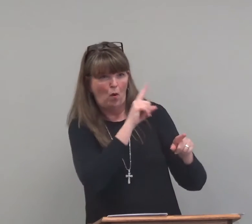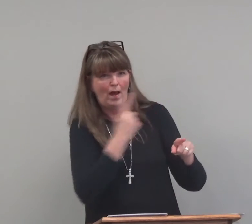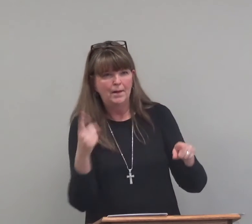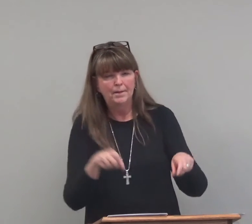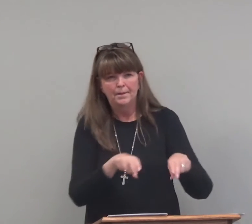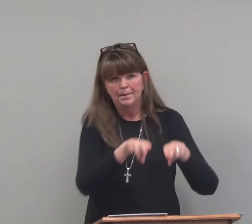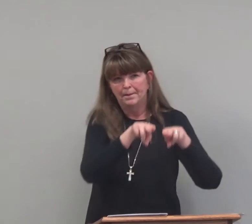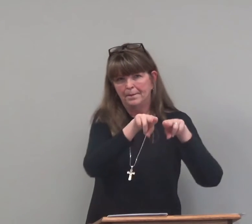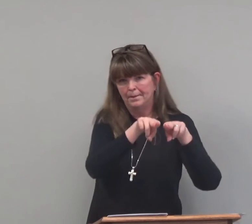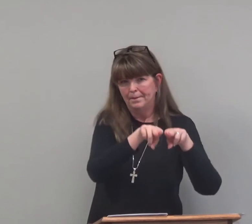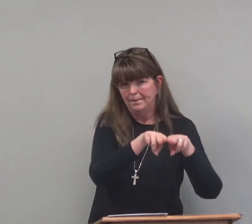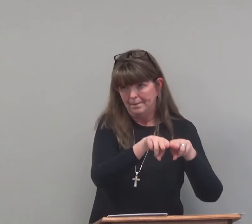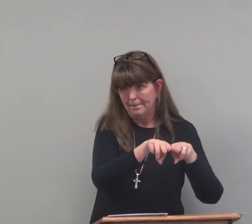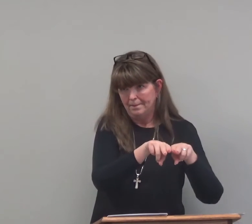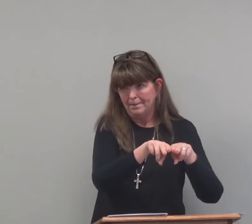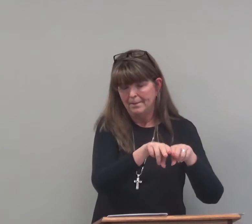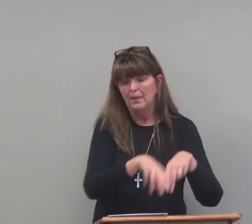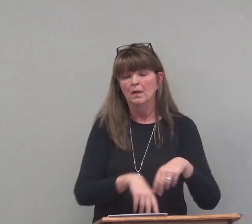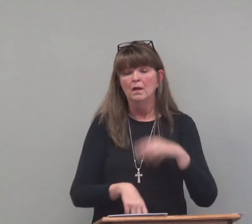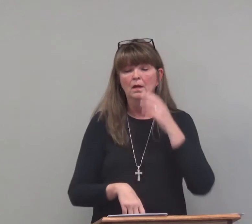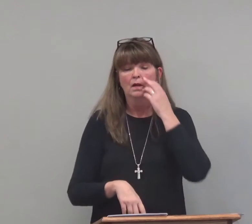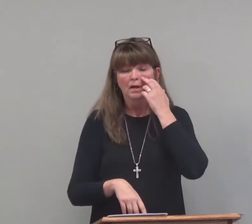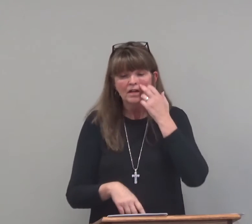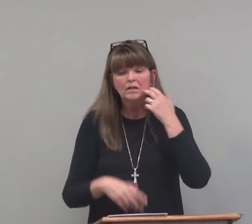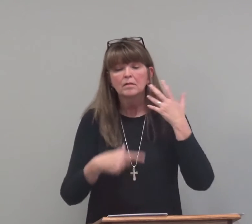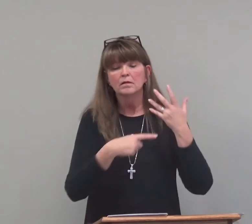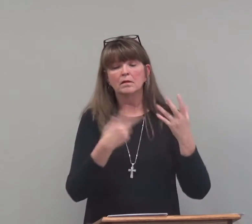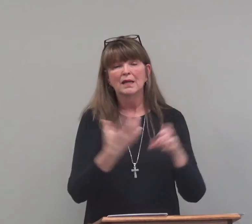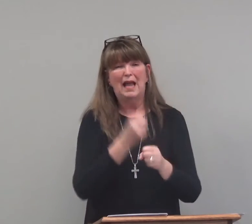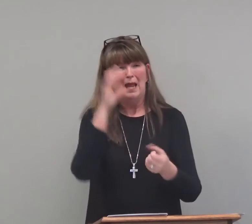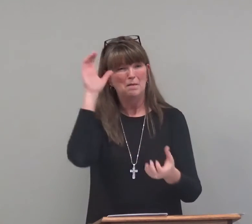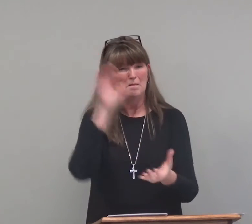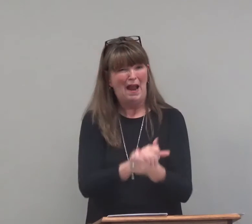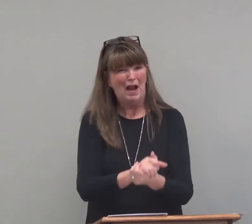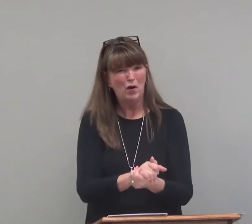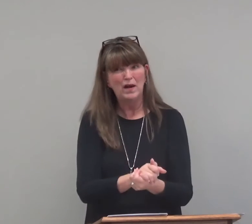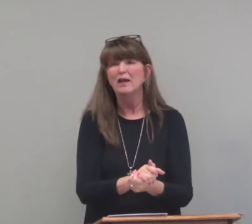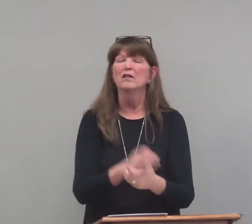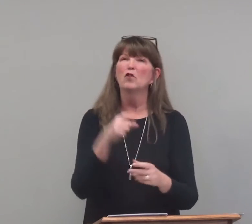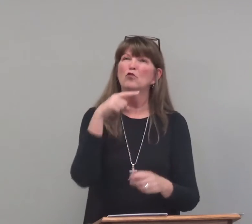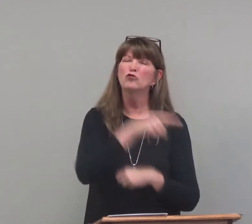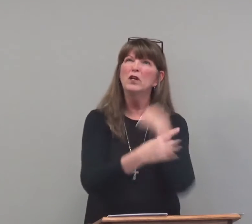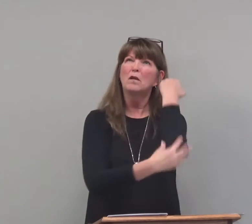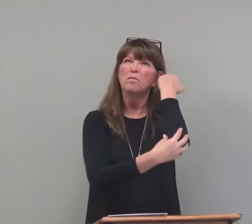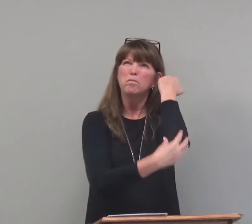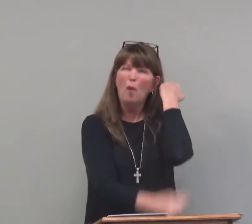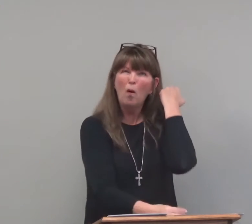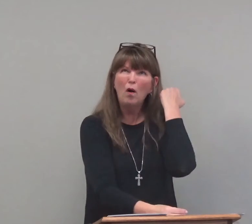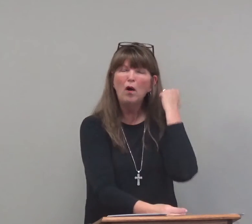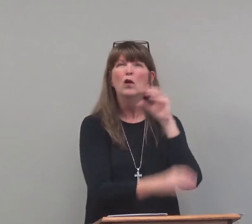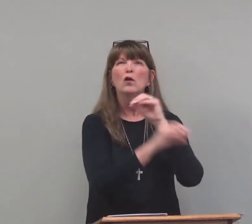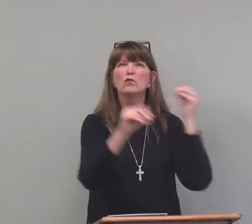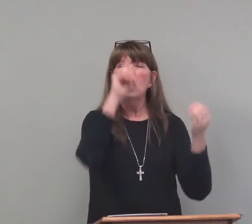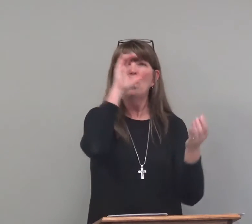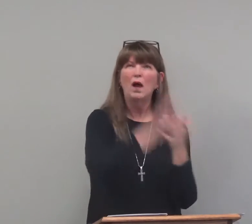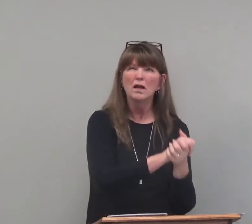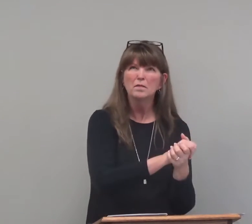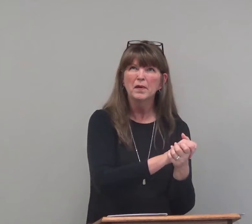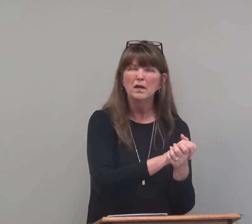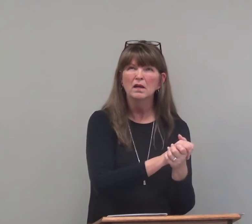into that room and she saw Boaz. And she laid with him there. And ended up, and here